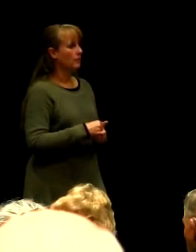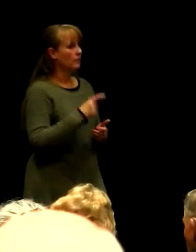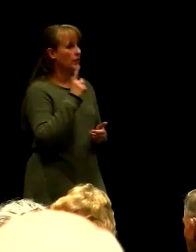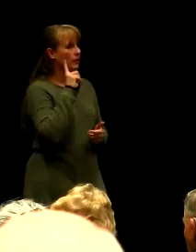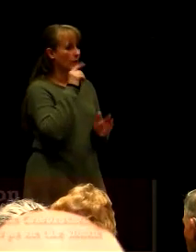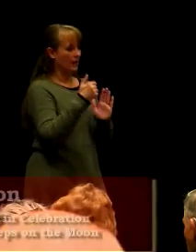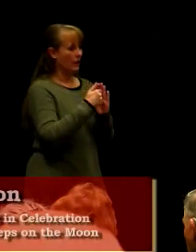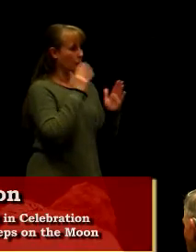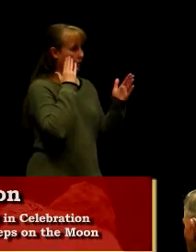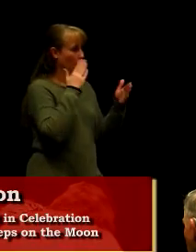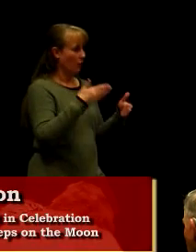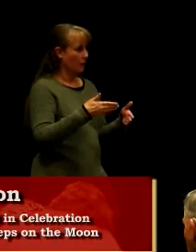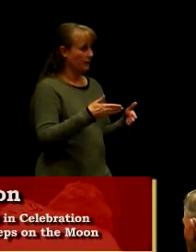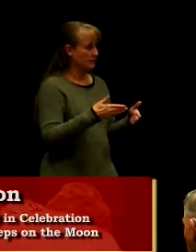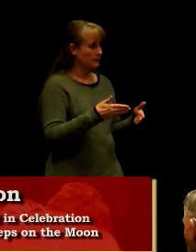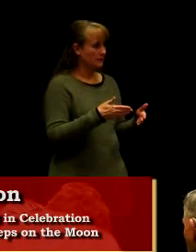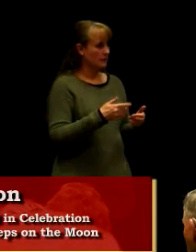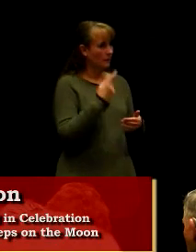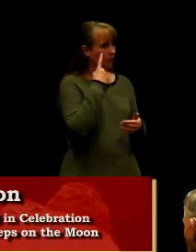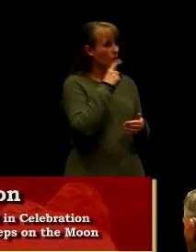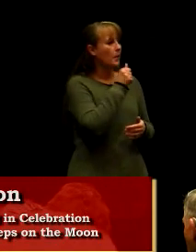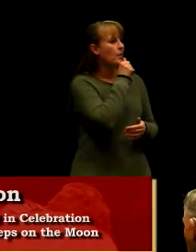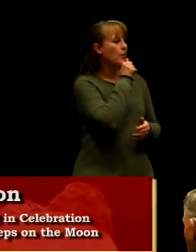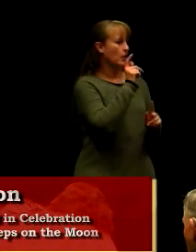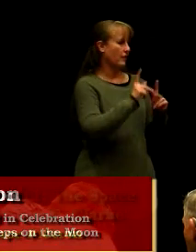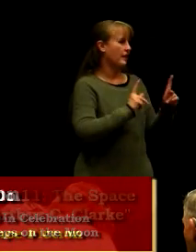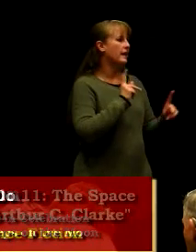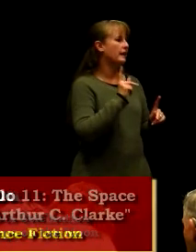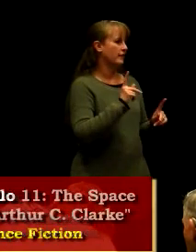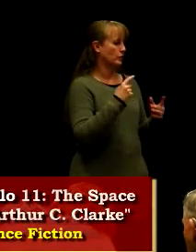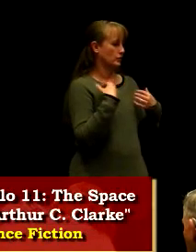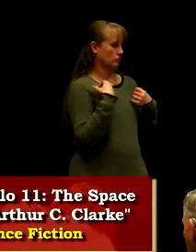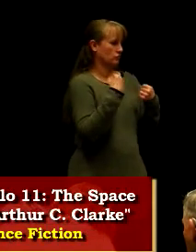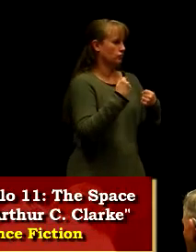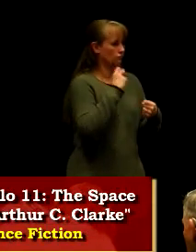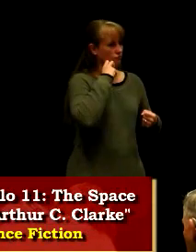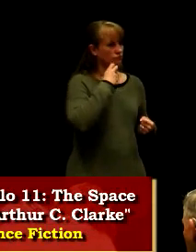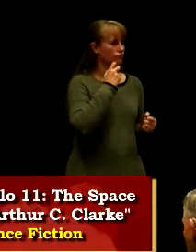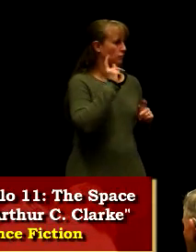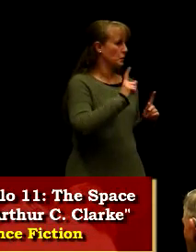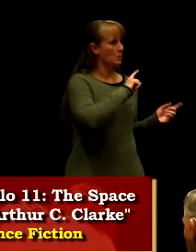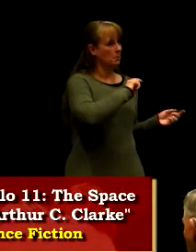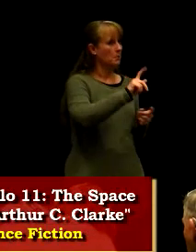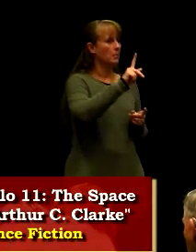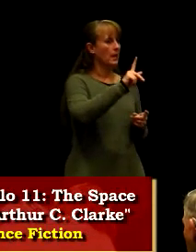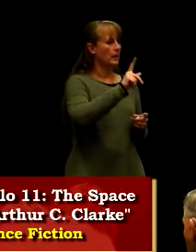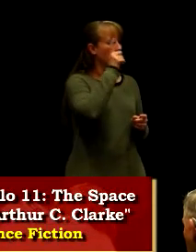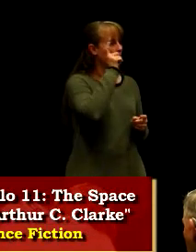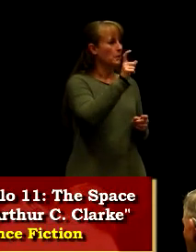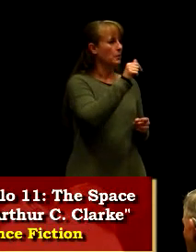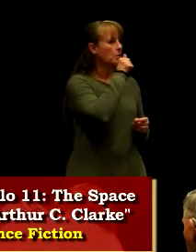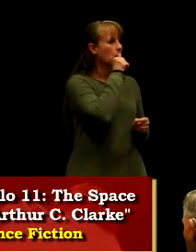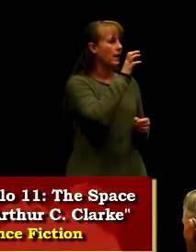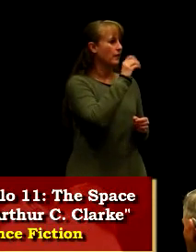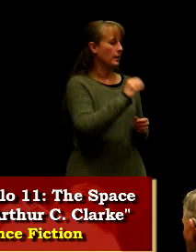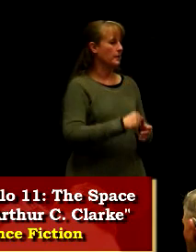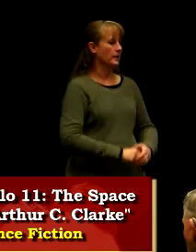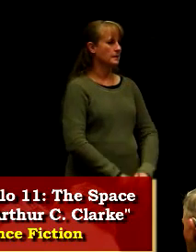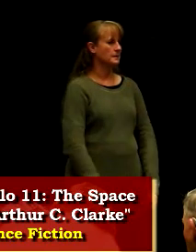with that new focus on private individuals and rugged individuals going back to the moon, private corporations and so